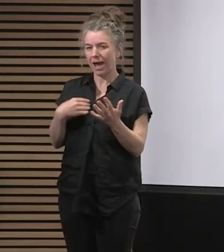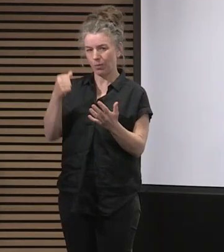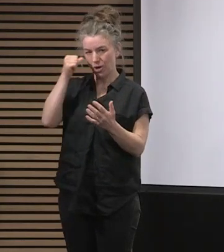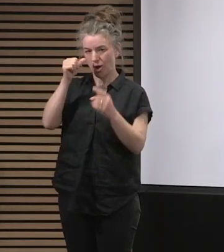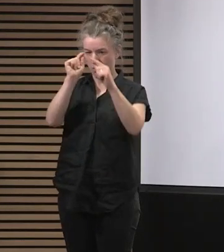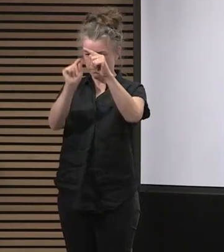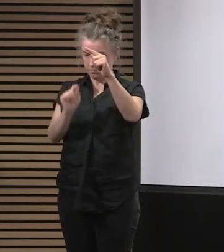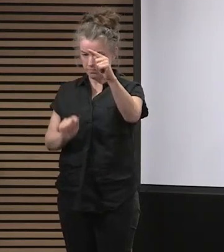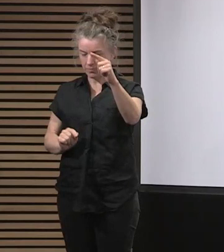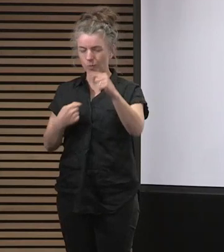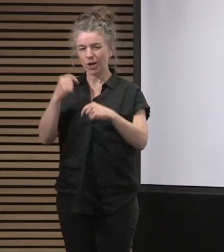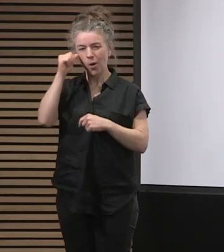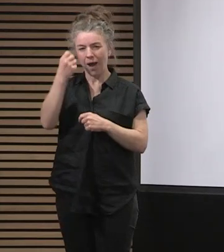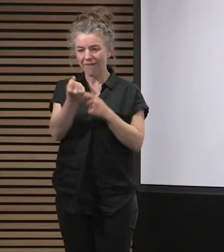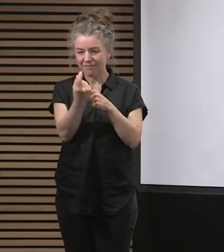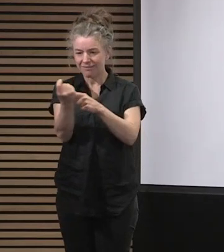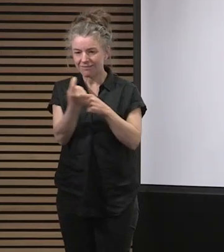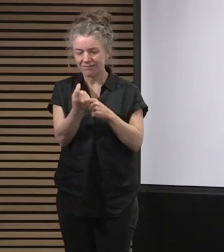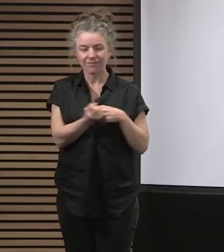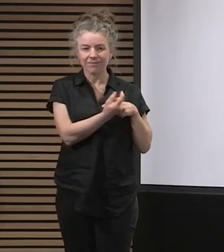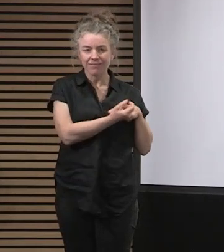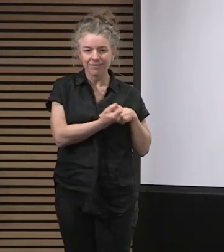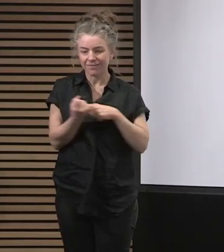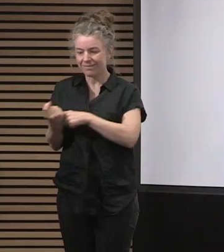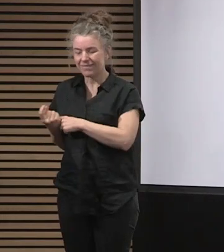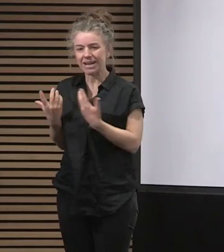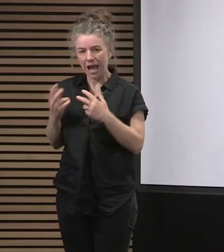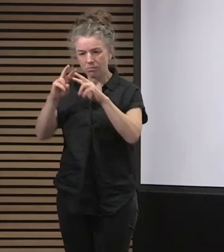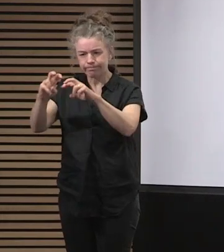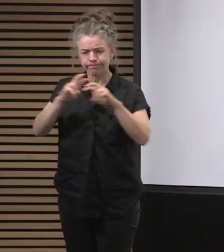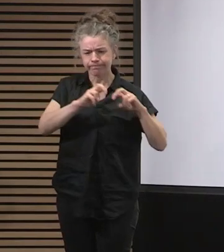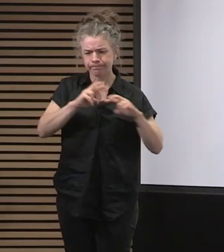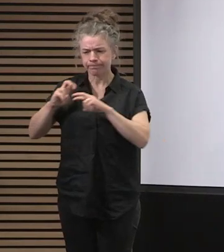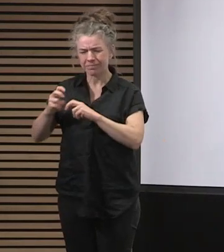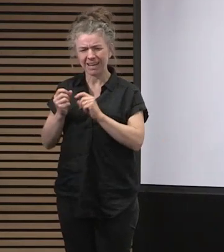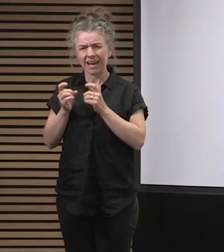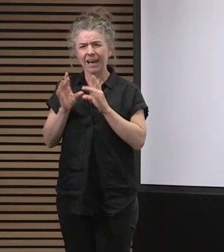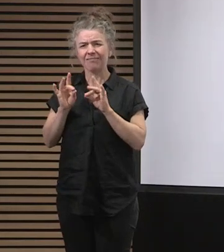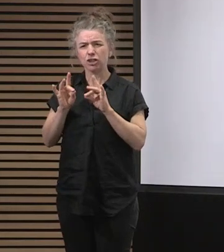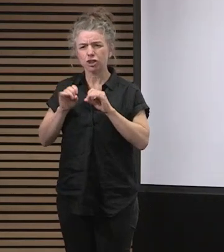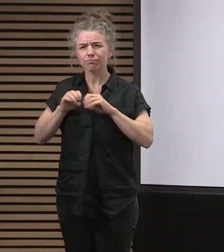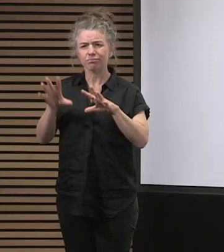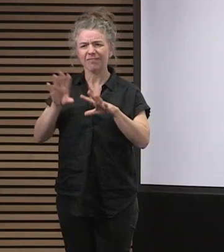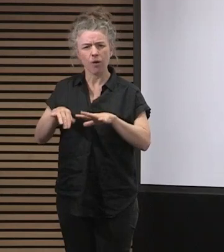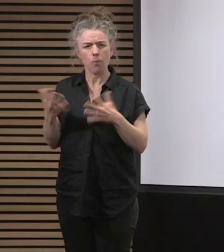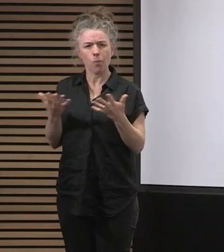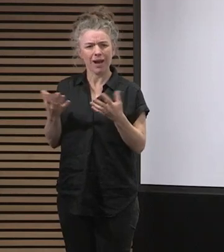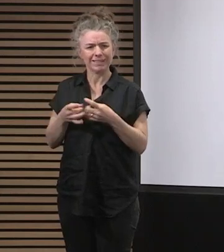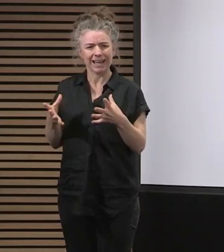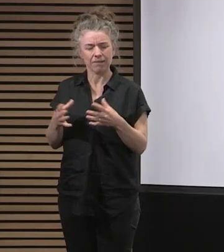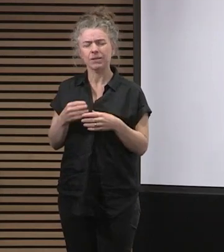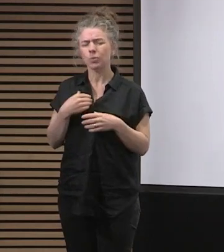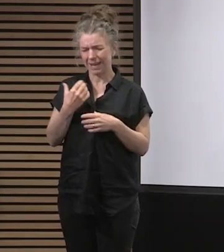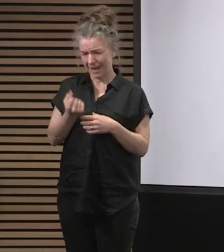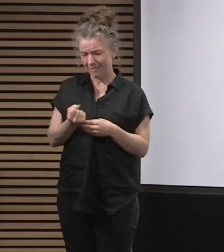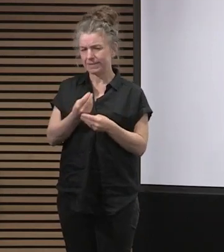know we have these clusters which are being investigated to see what the source of infection is there. So we have some idea. The more